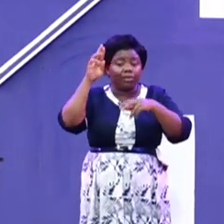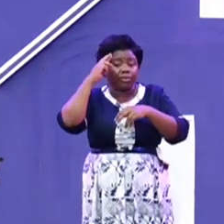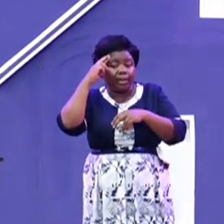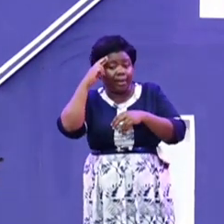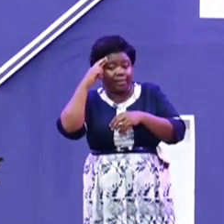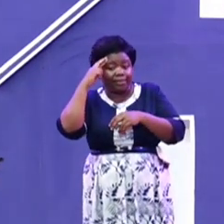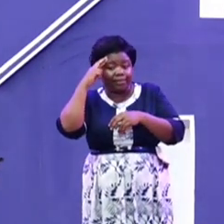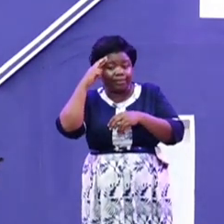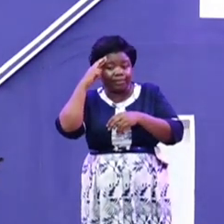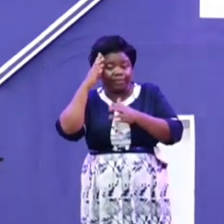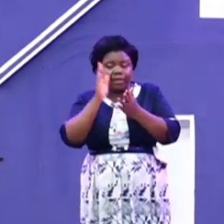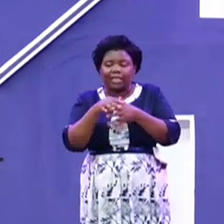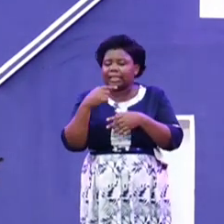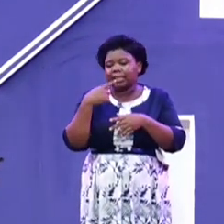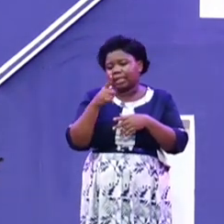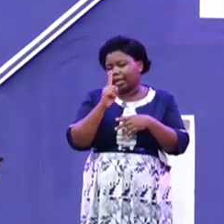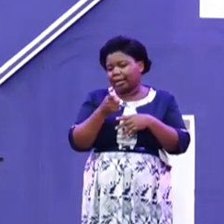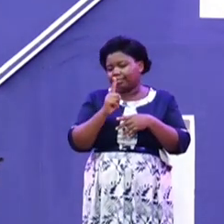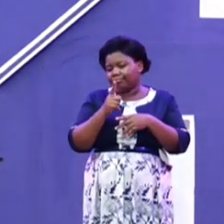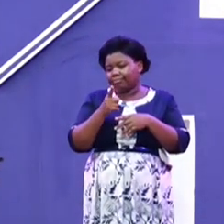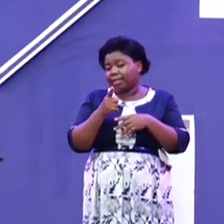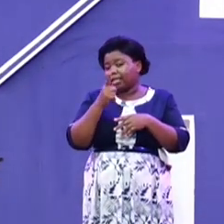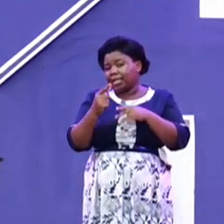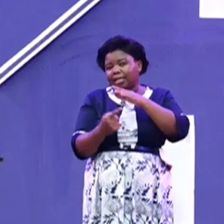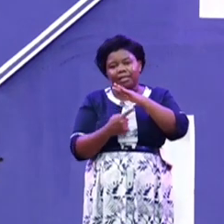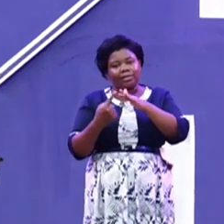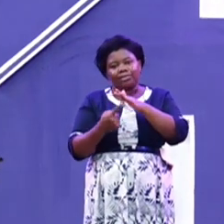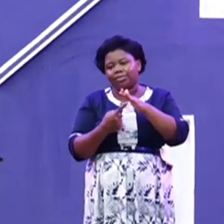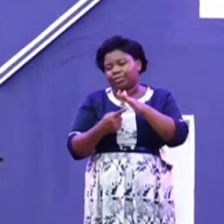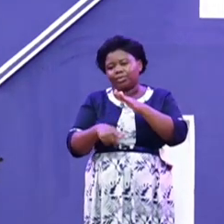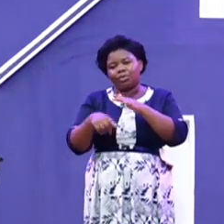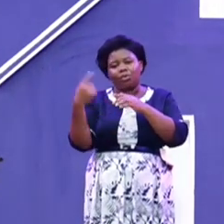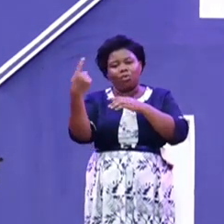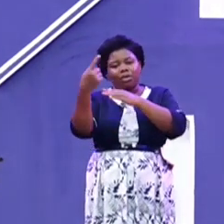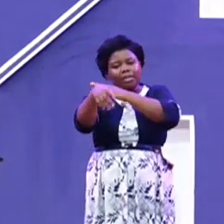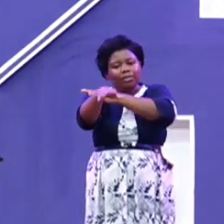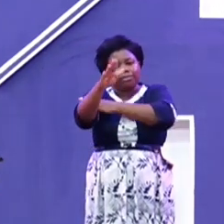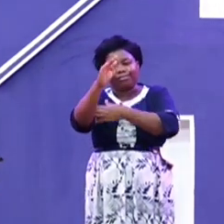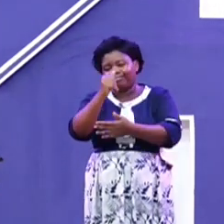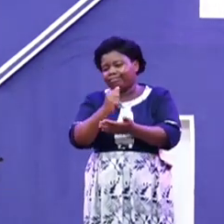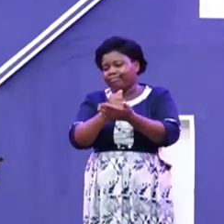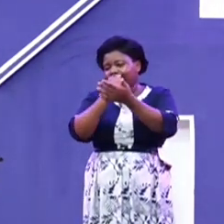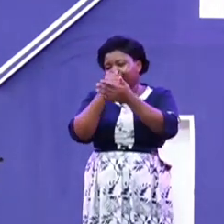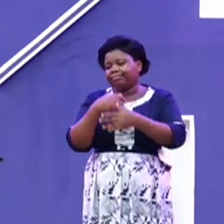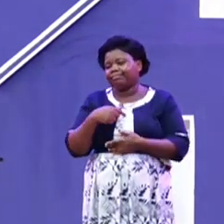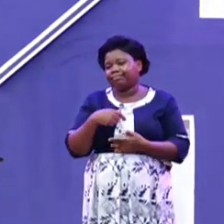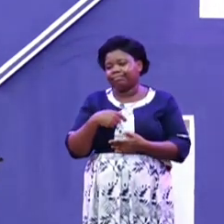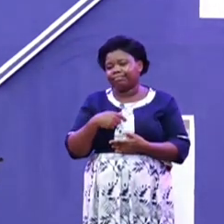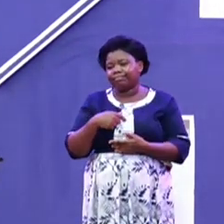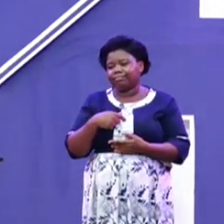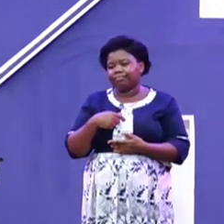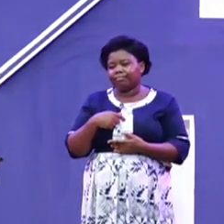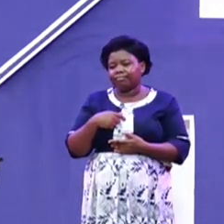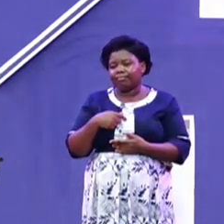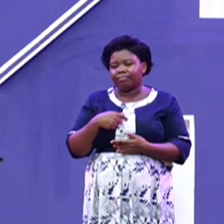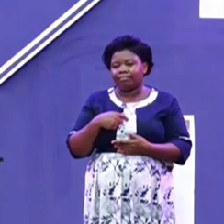can remember. Nogana yao season yeyo jiitamu yali Mukama. And you are like, that season it was God to